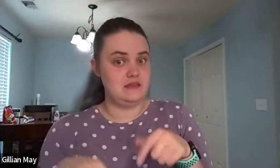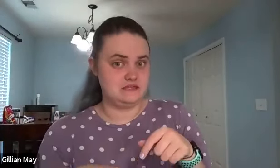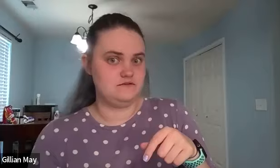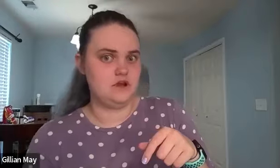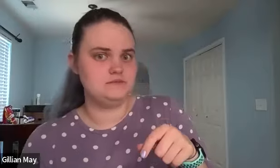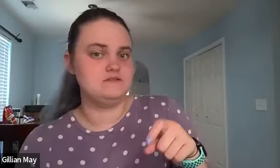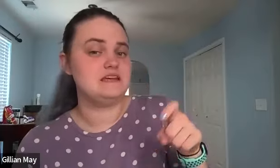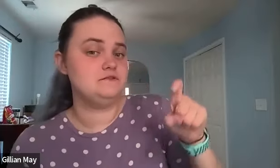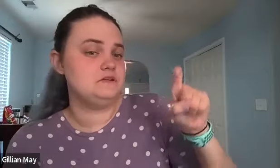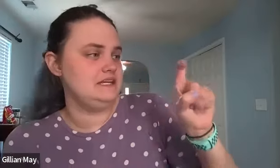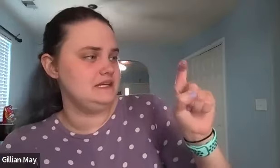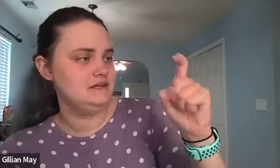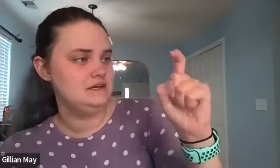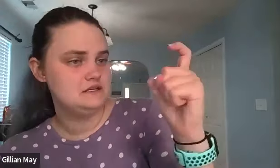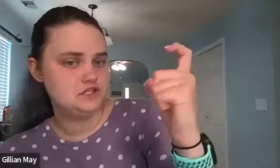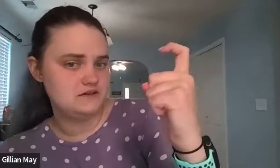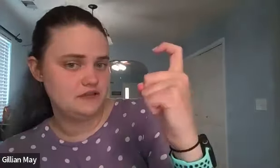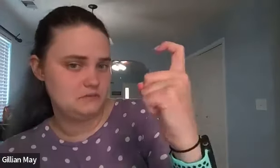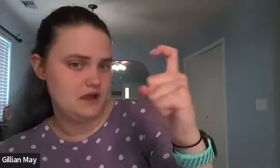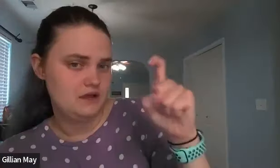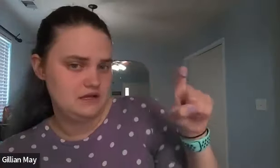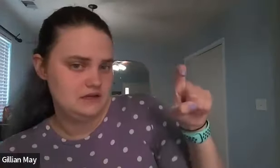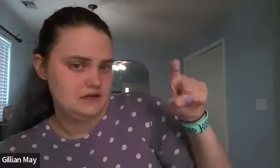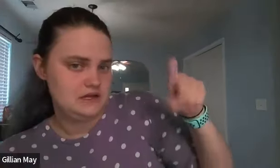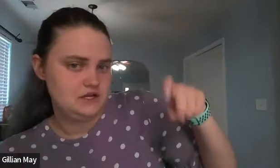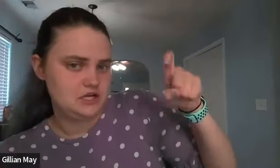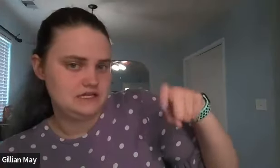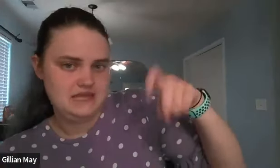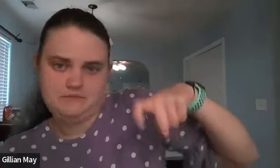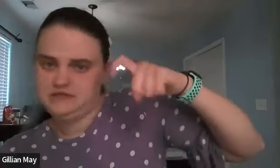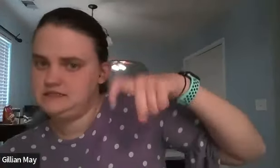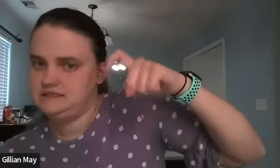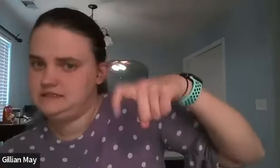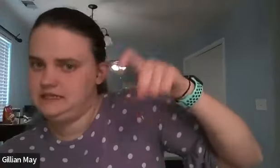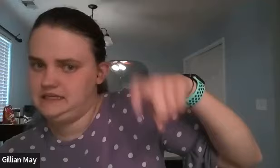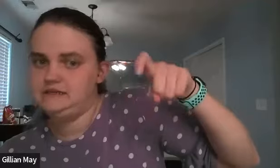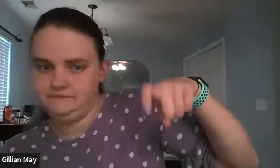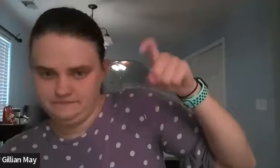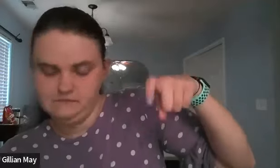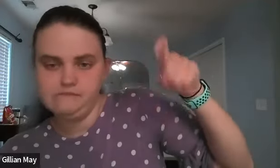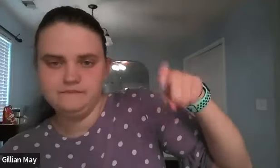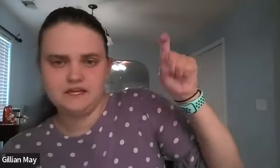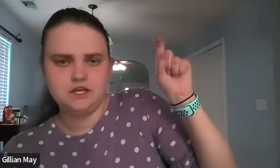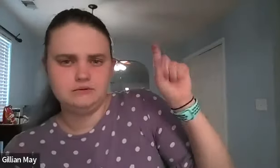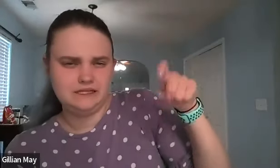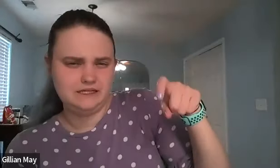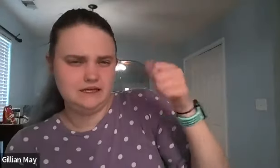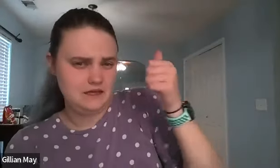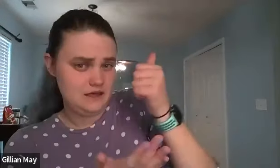a sign for help. So the sign for need, so you're going to have like your pirate and you're going to tap it. Need. And you go, need